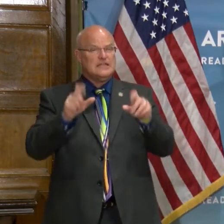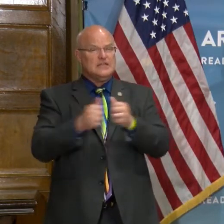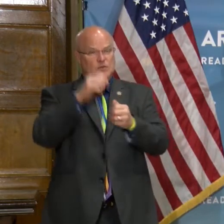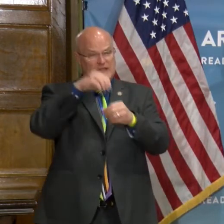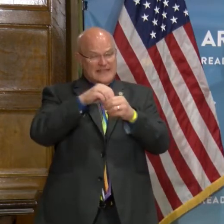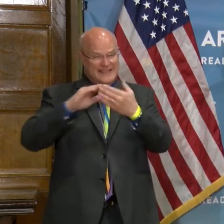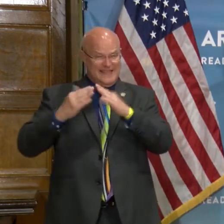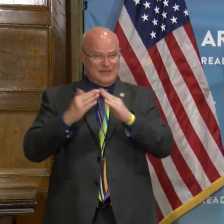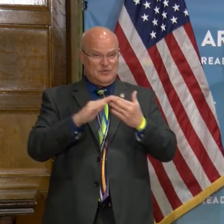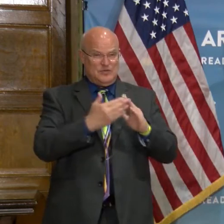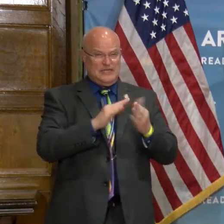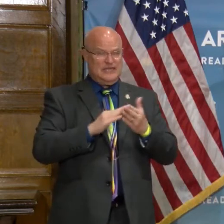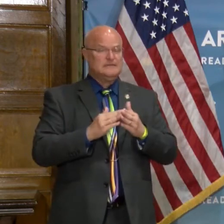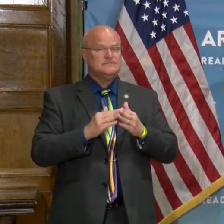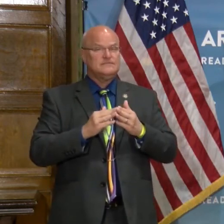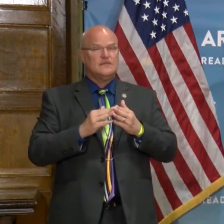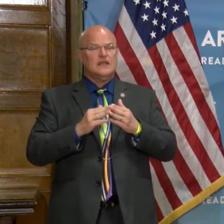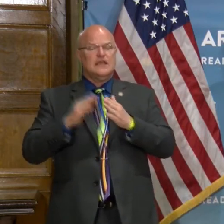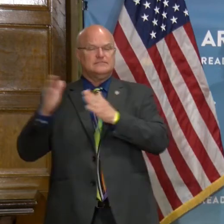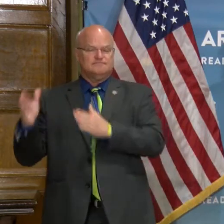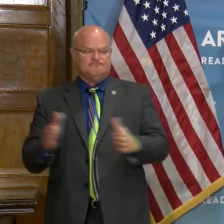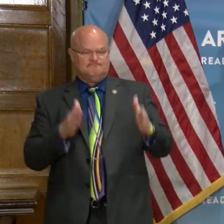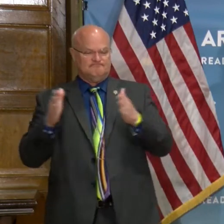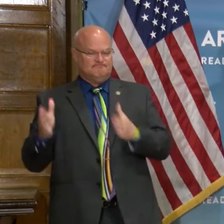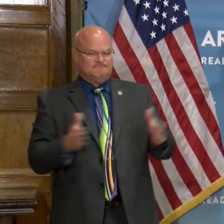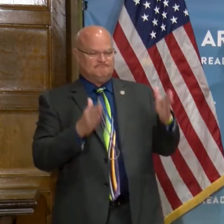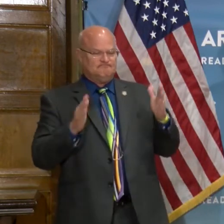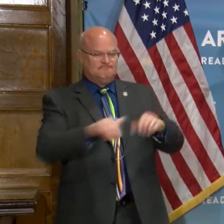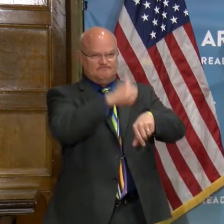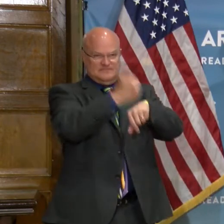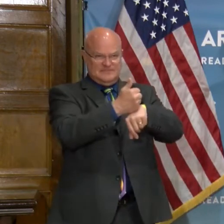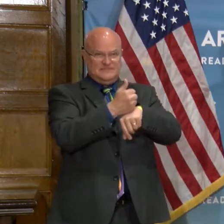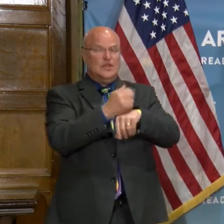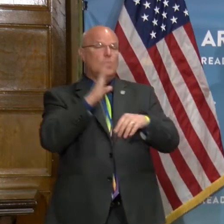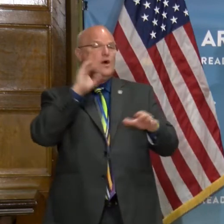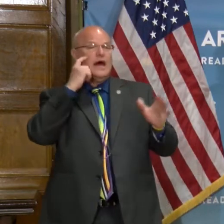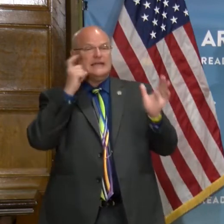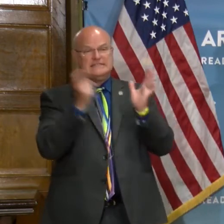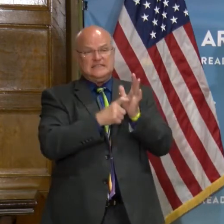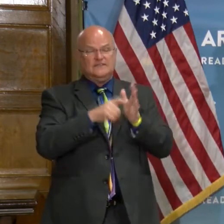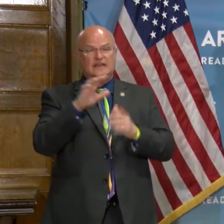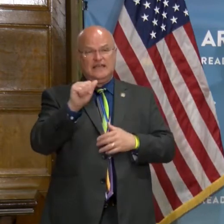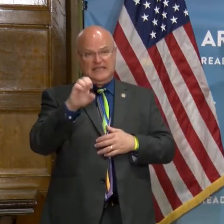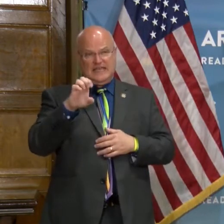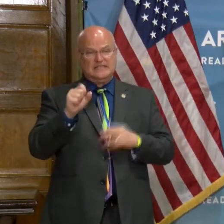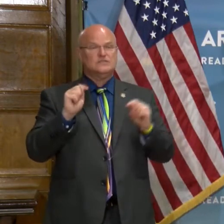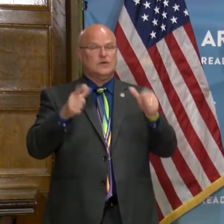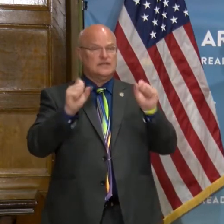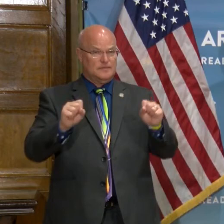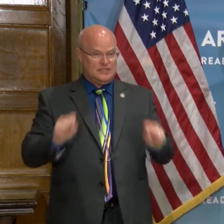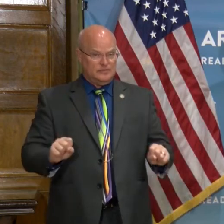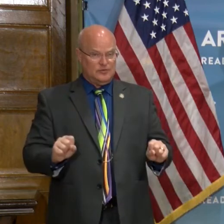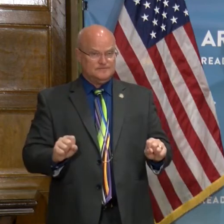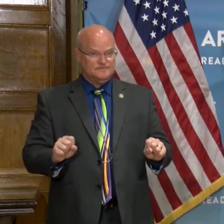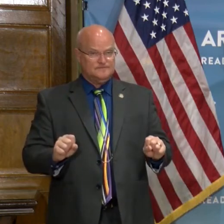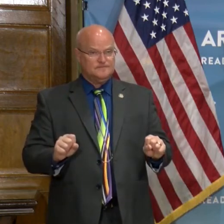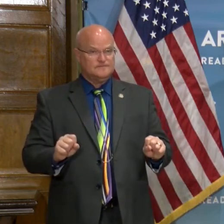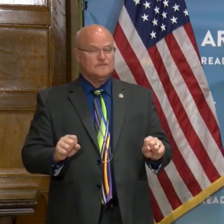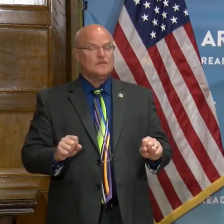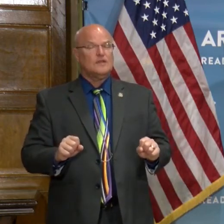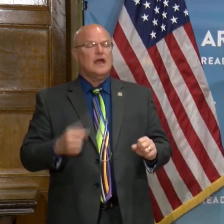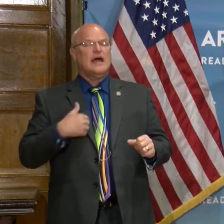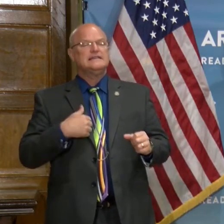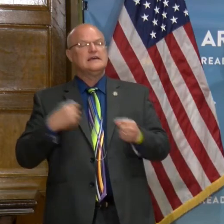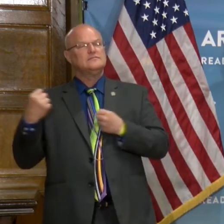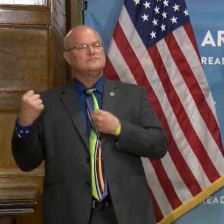within that community in an organized way so that we are able to identify cases as quickly as possible. On the way